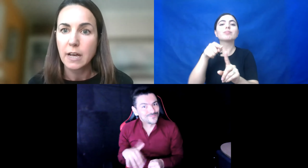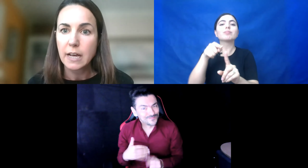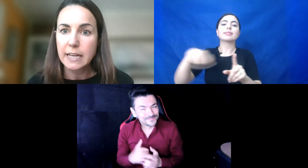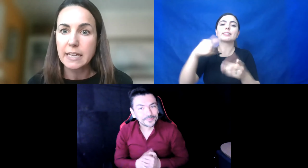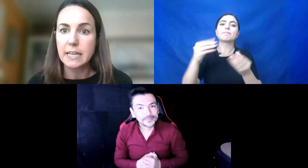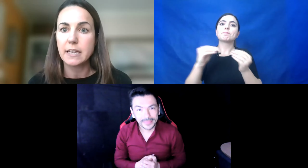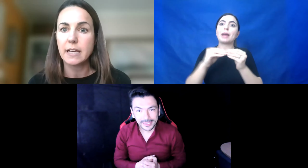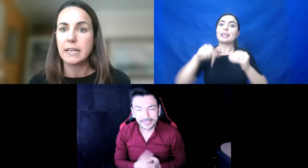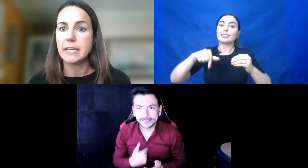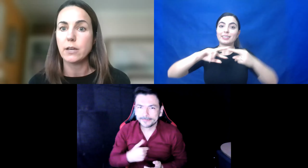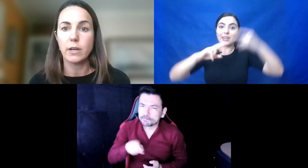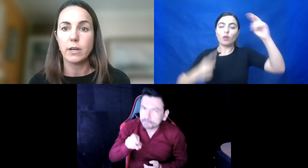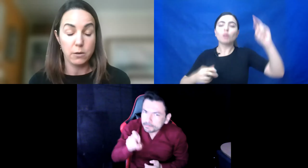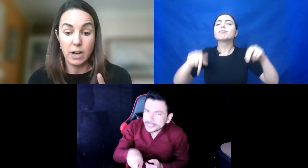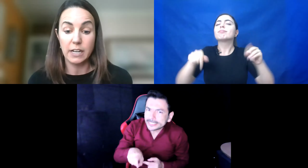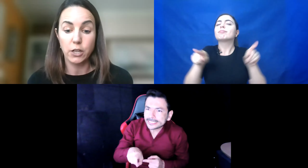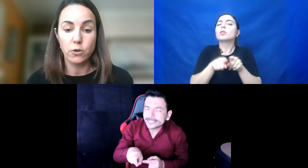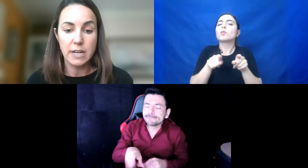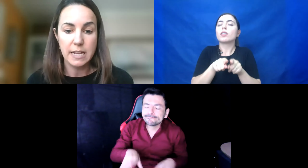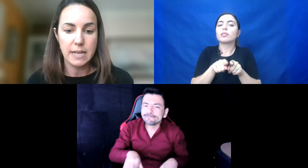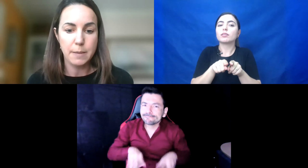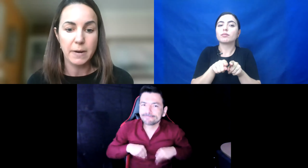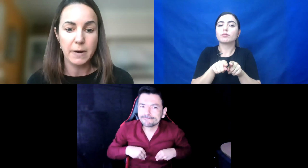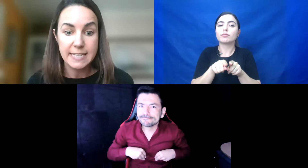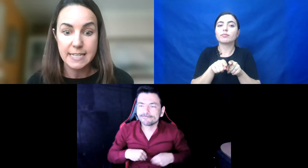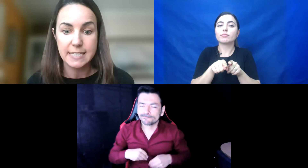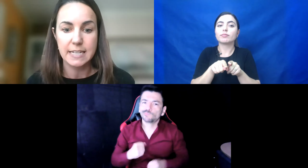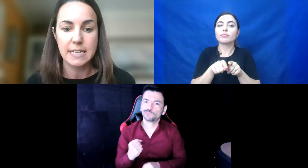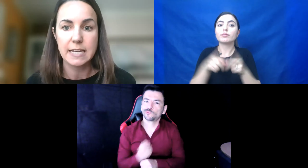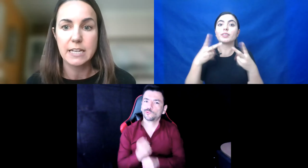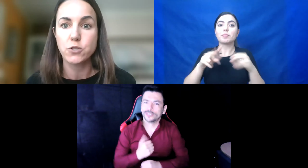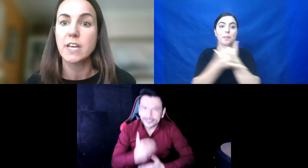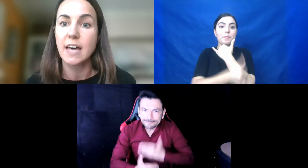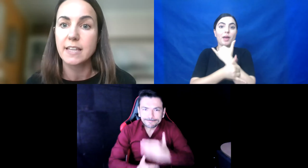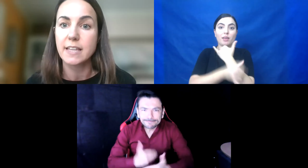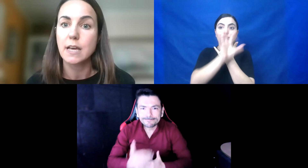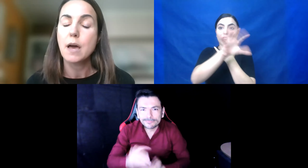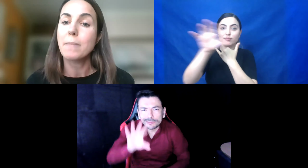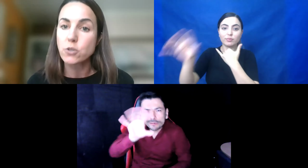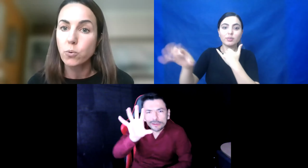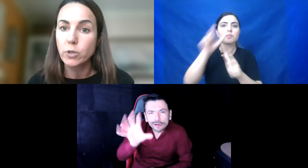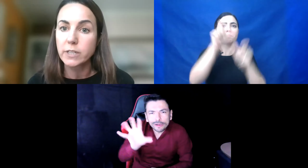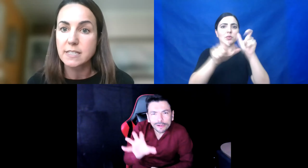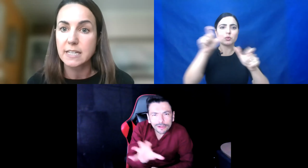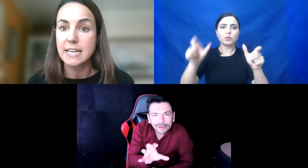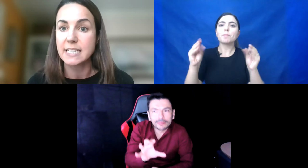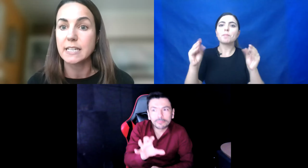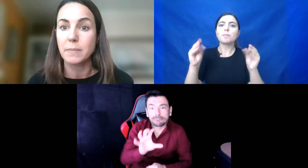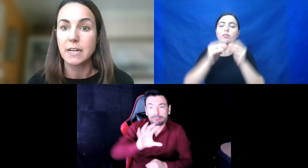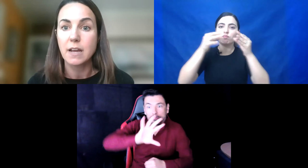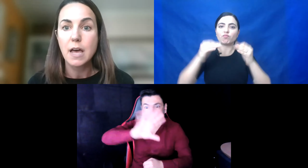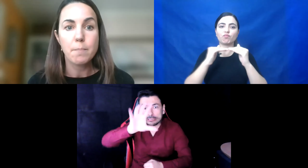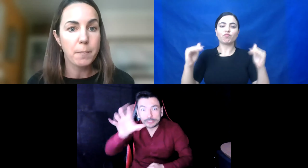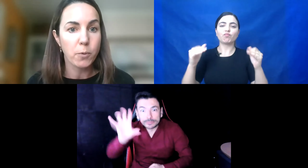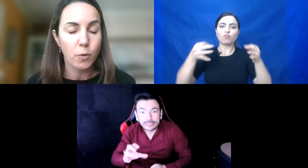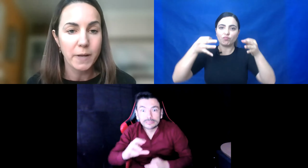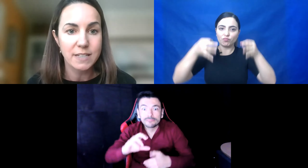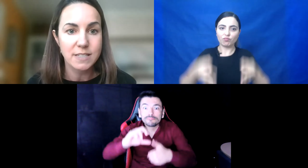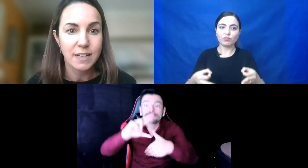us to be able to have a region and countries and societies that are